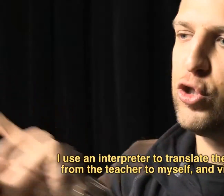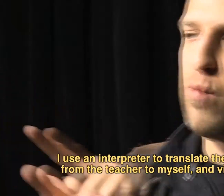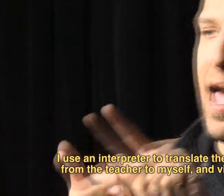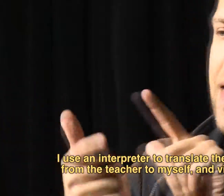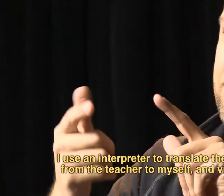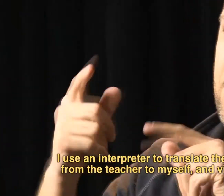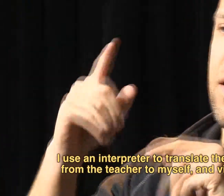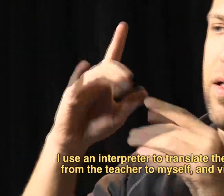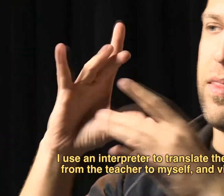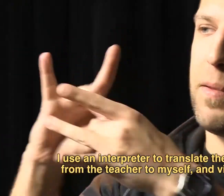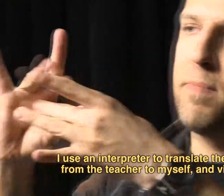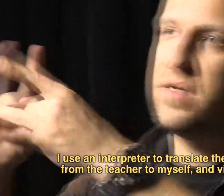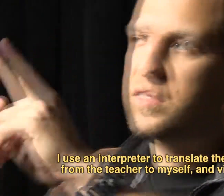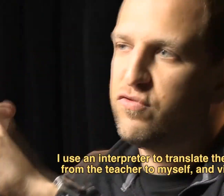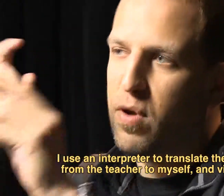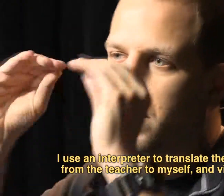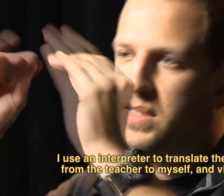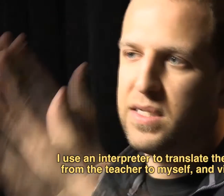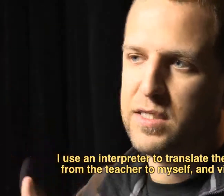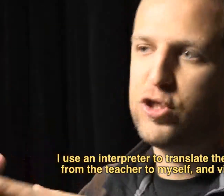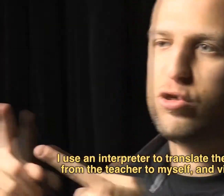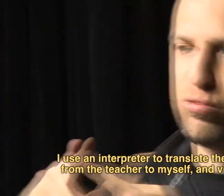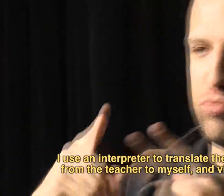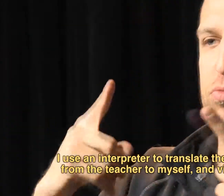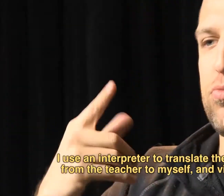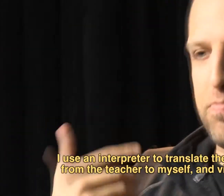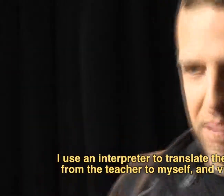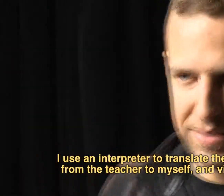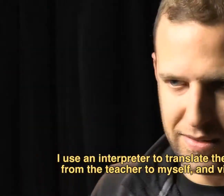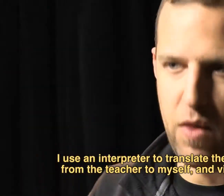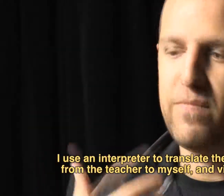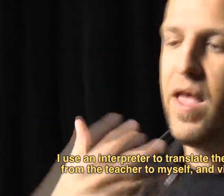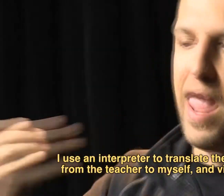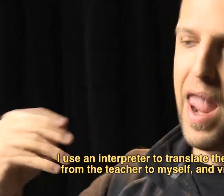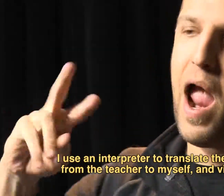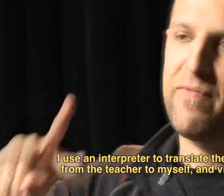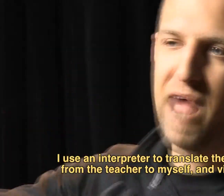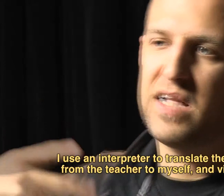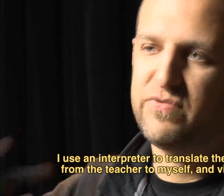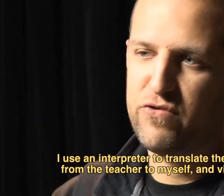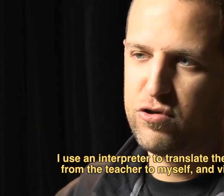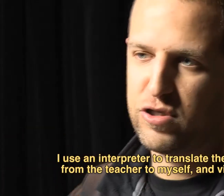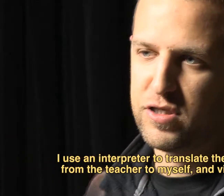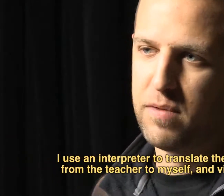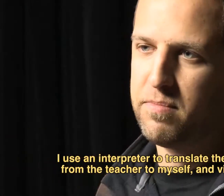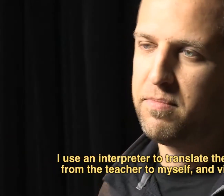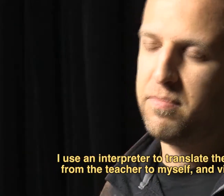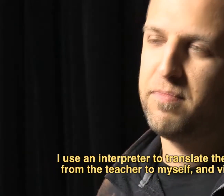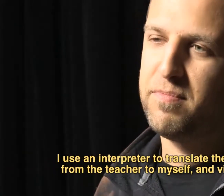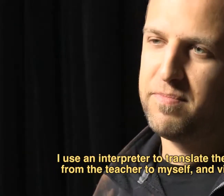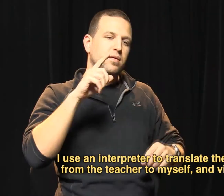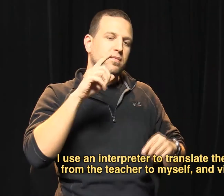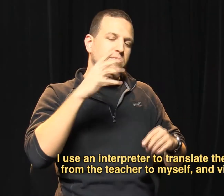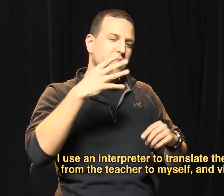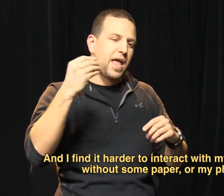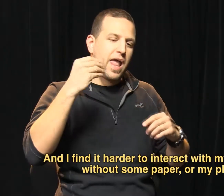from the teacher to myself and vice versa. And I find it harder to interact with my classmates without some